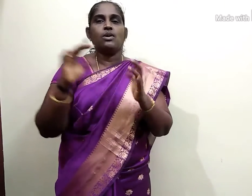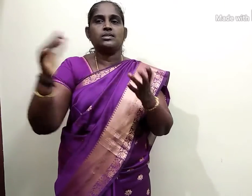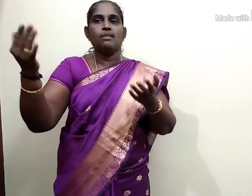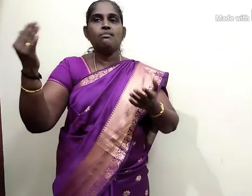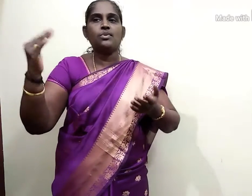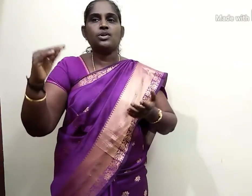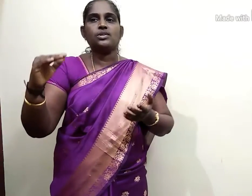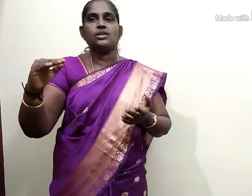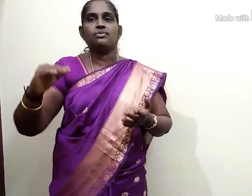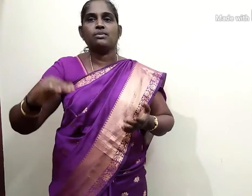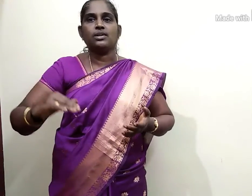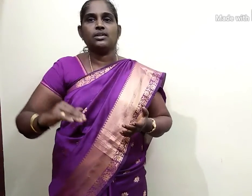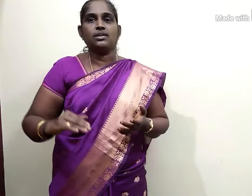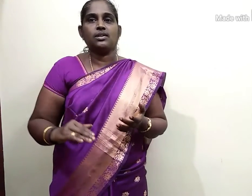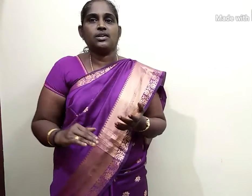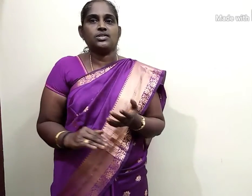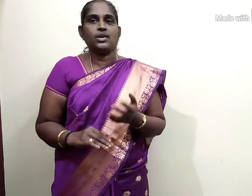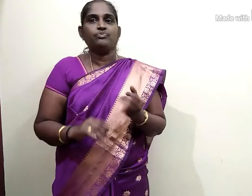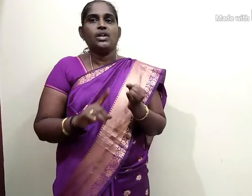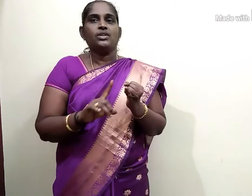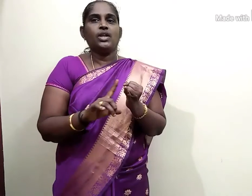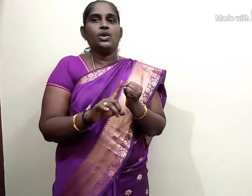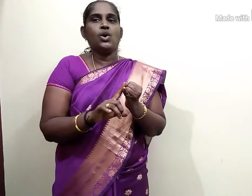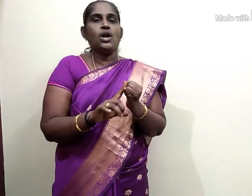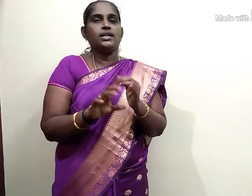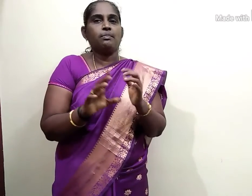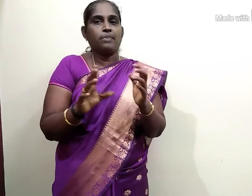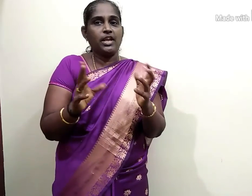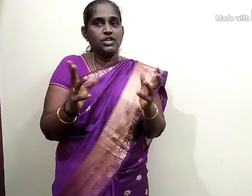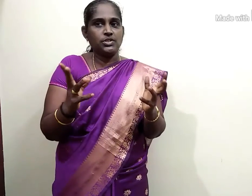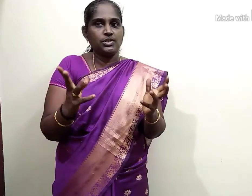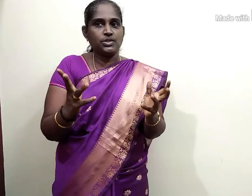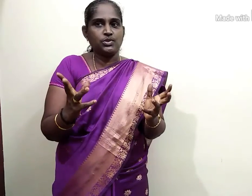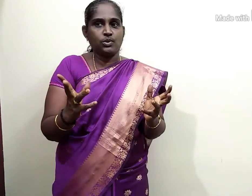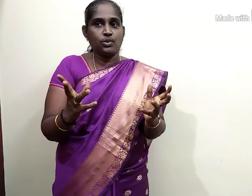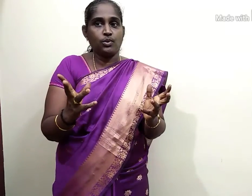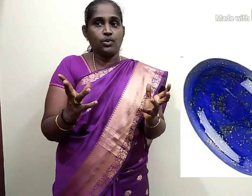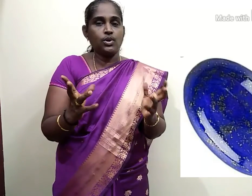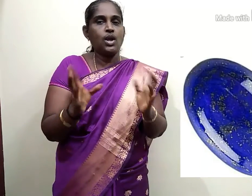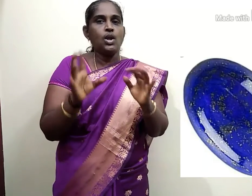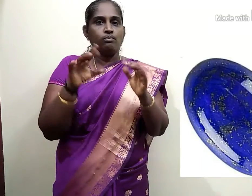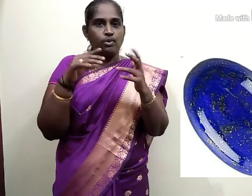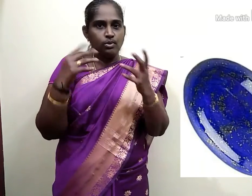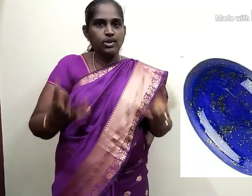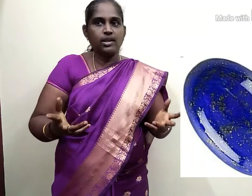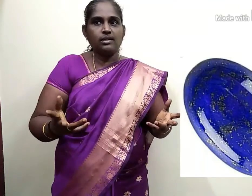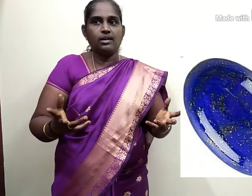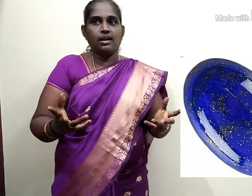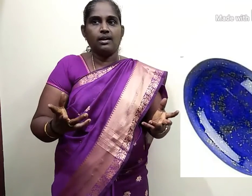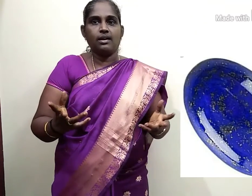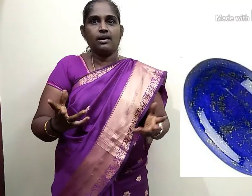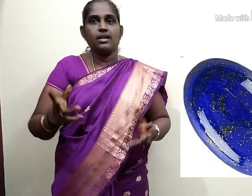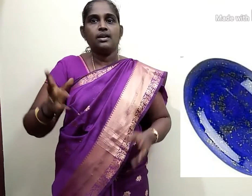was imported from other countries. They got the precious stone, blue in color